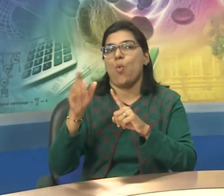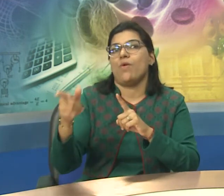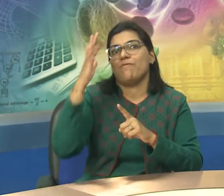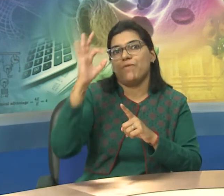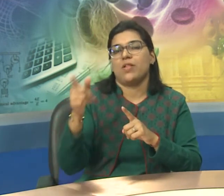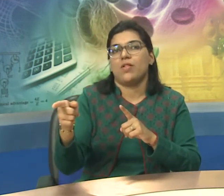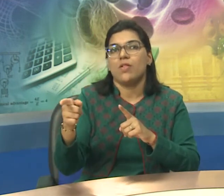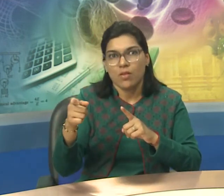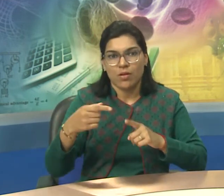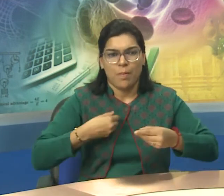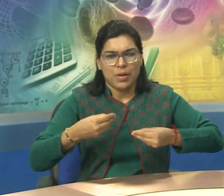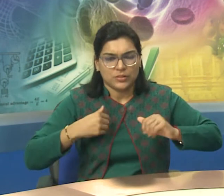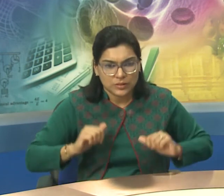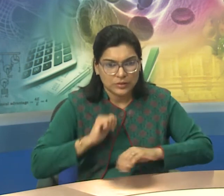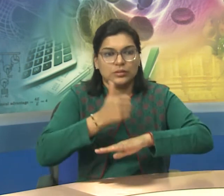KPOs help in